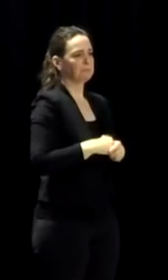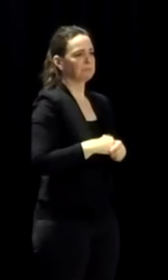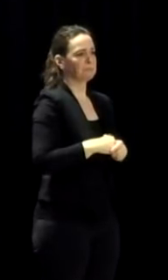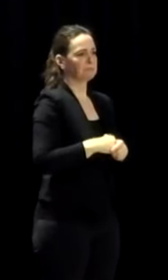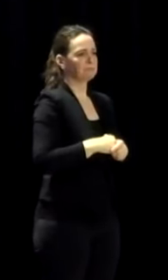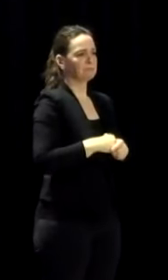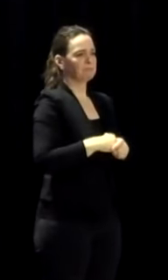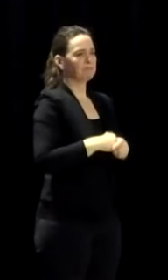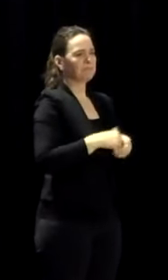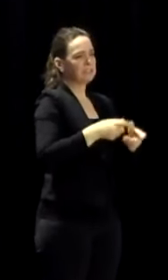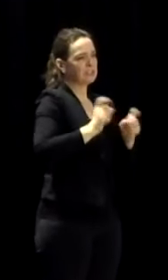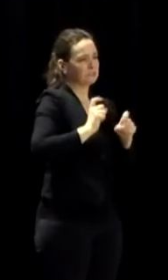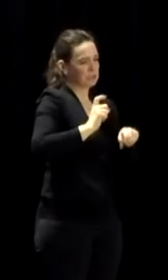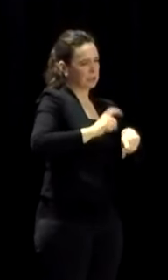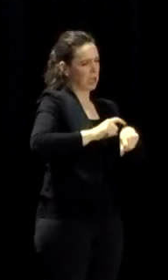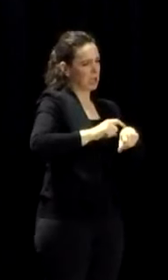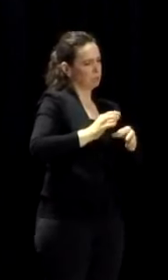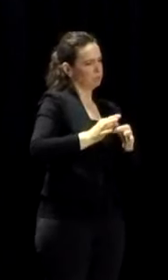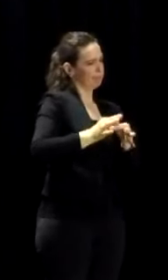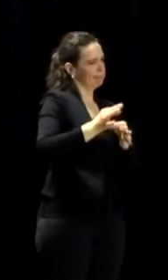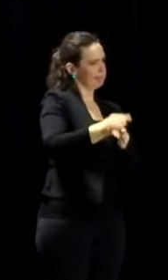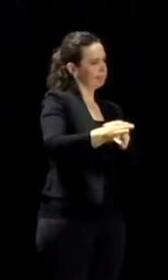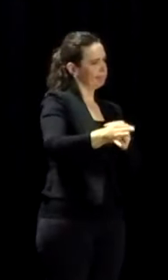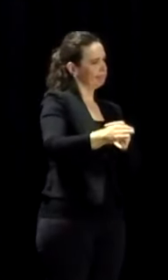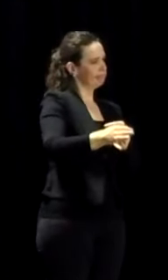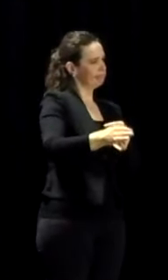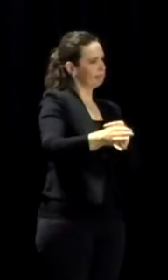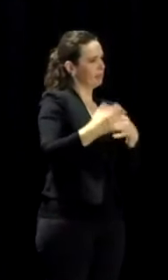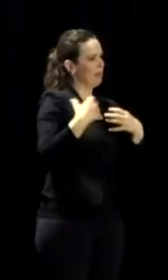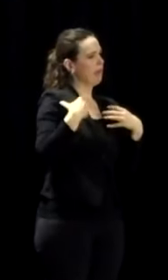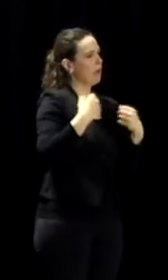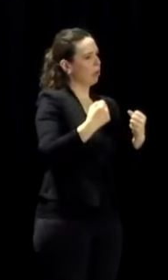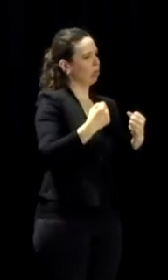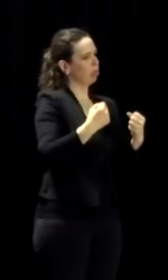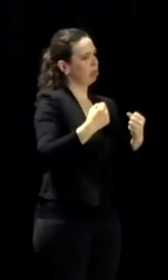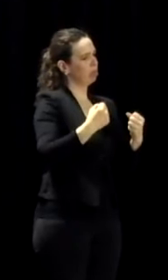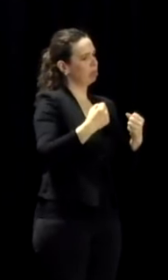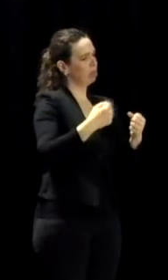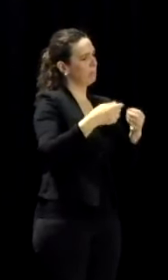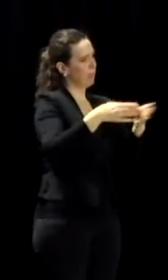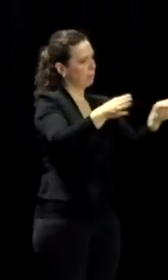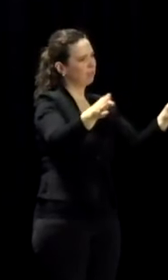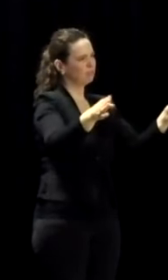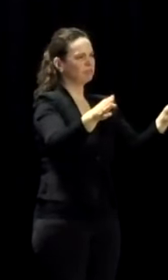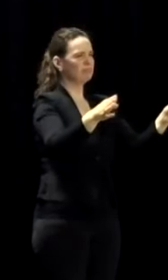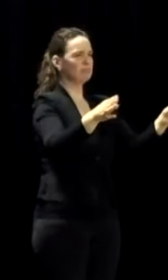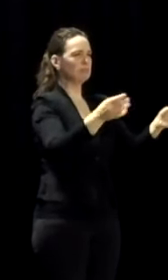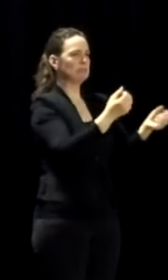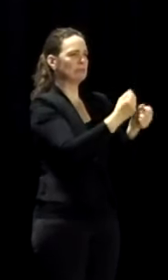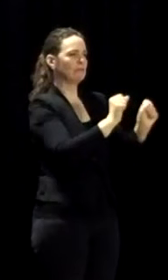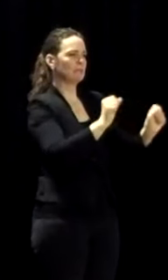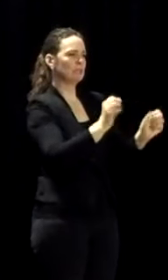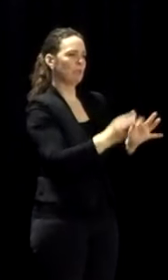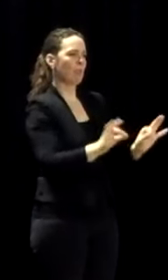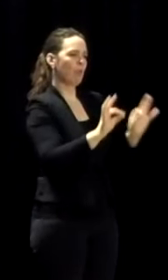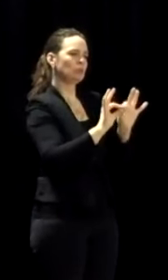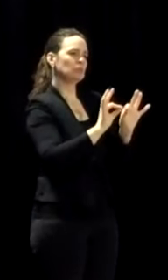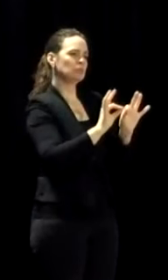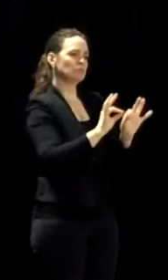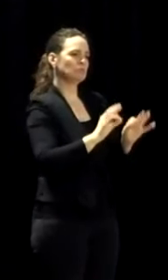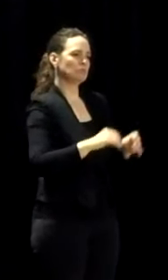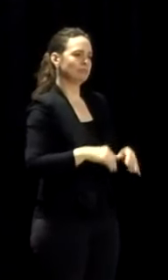then you have time to pivot in there. That's what we've been doing on a daily basis. You continue to pivot as you get more data. So, districts